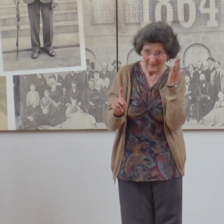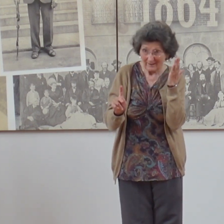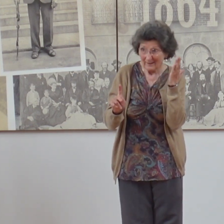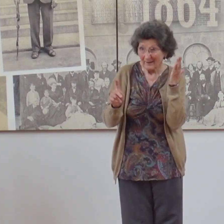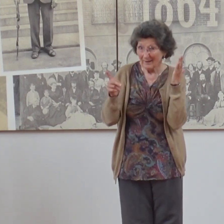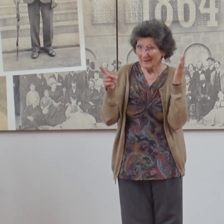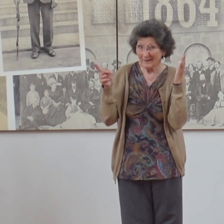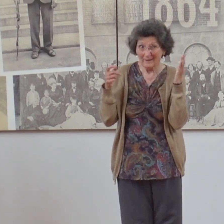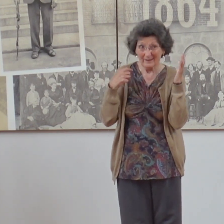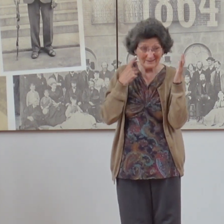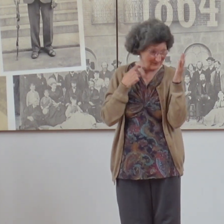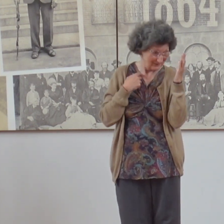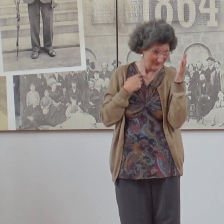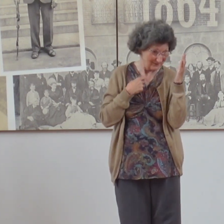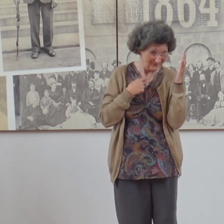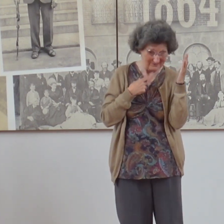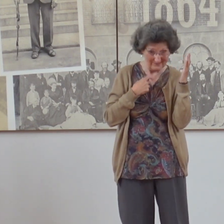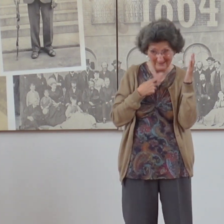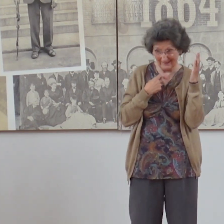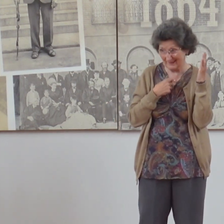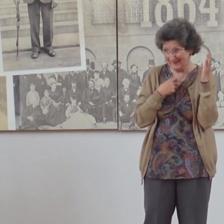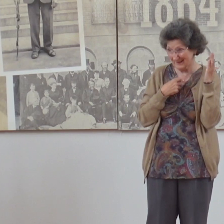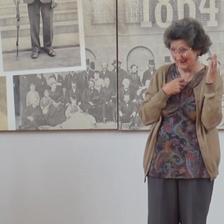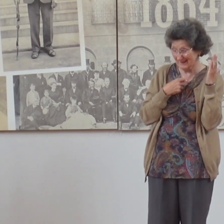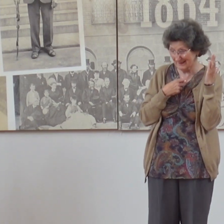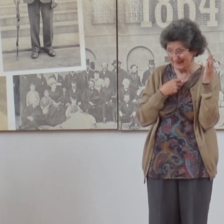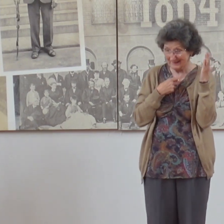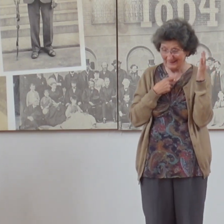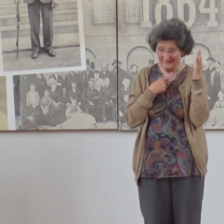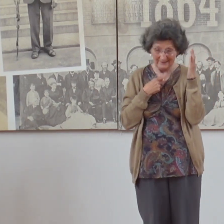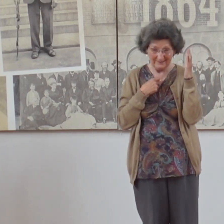like, wait a minute. But you asked me.